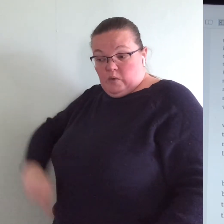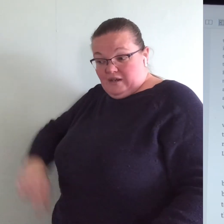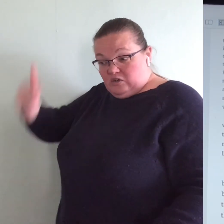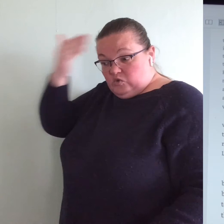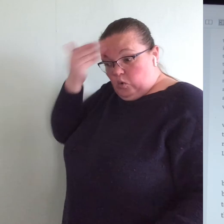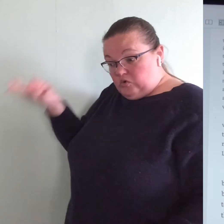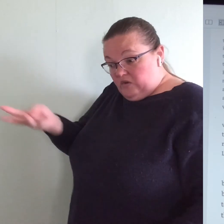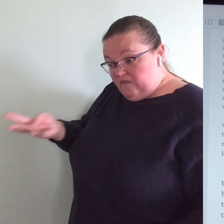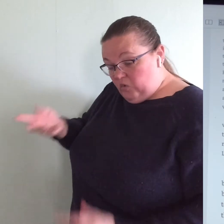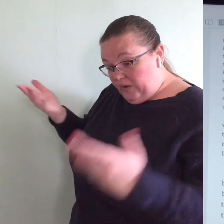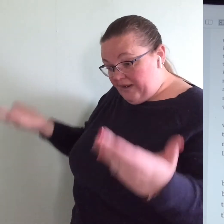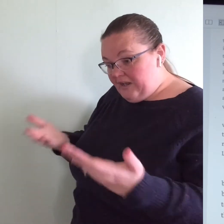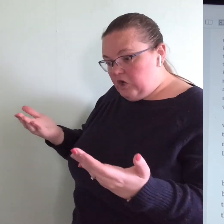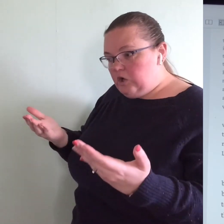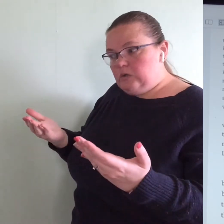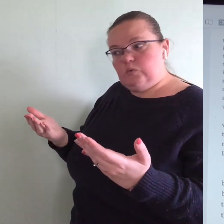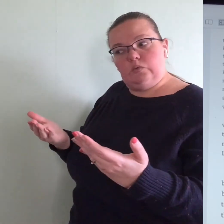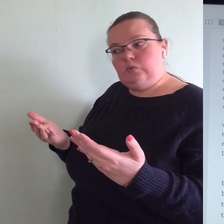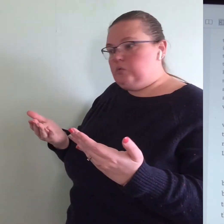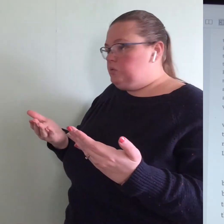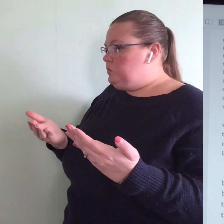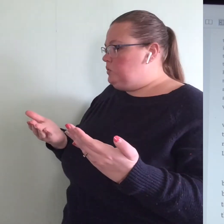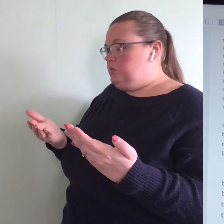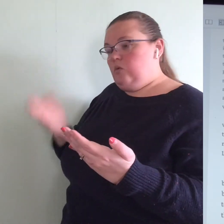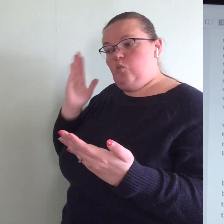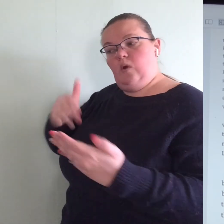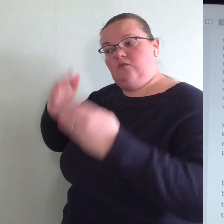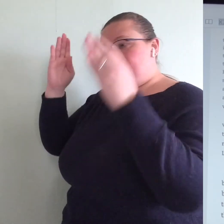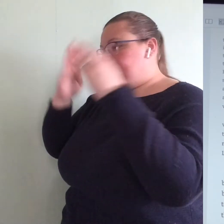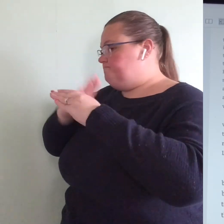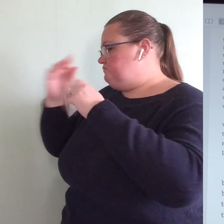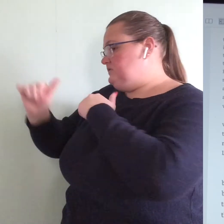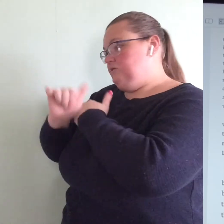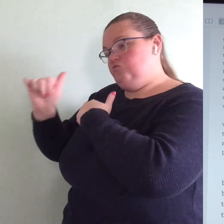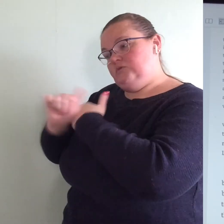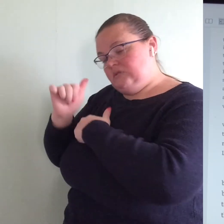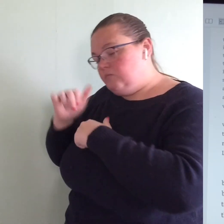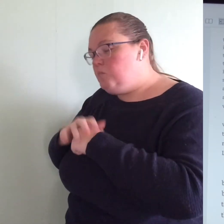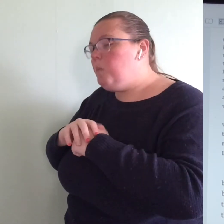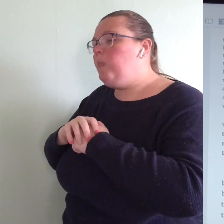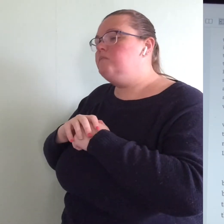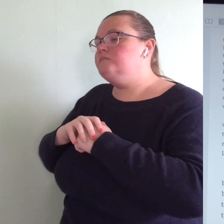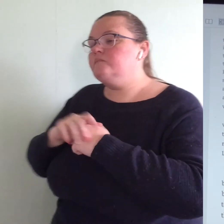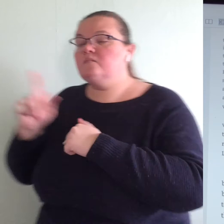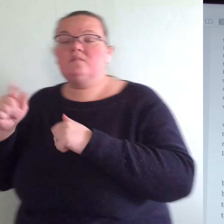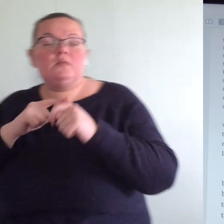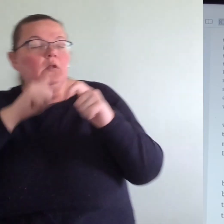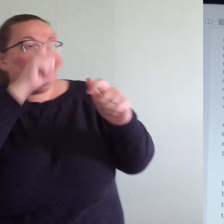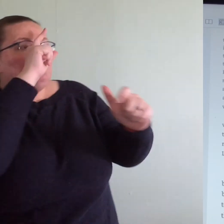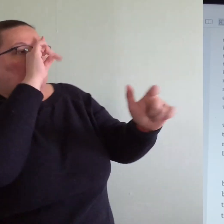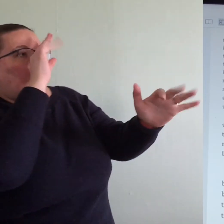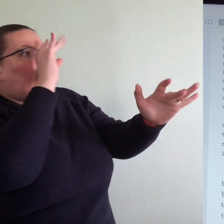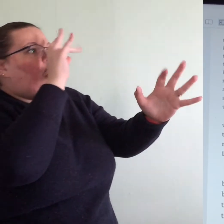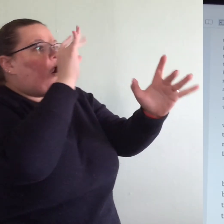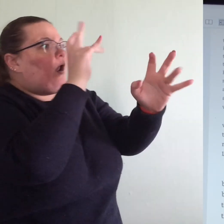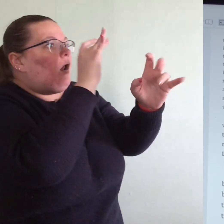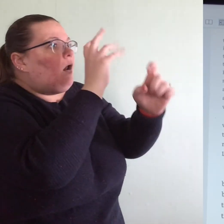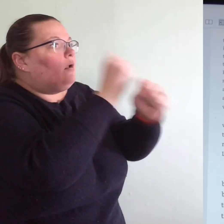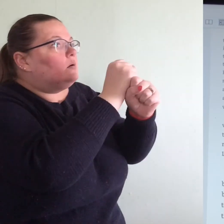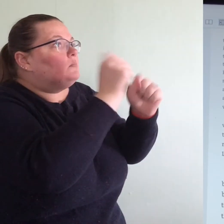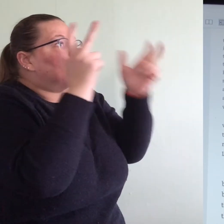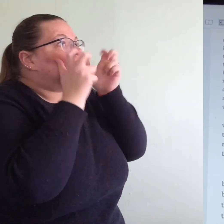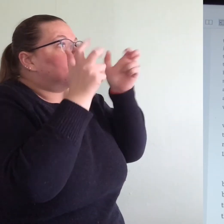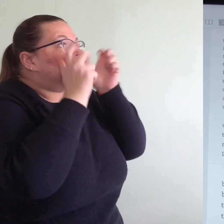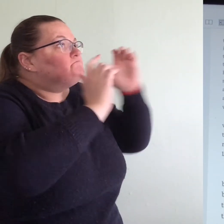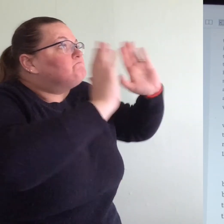your lives wouldn't be worth a shake of my whiskers. All the children had been attending so hard to Mr. Beaver